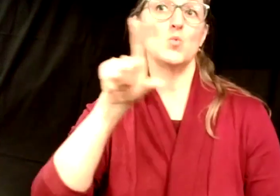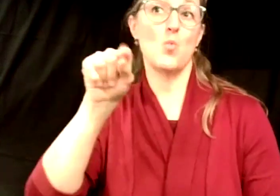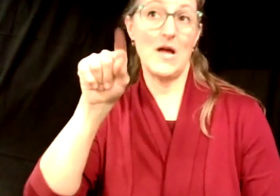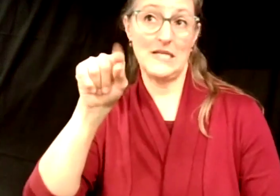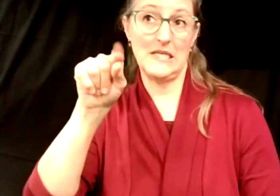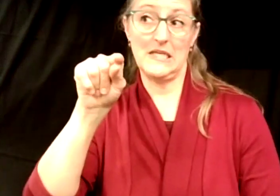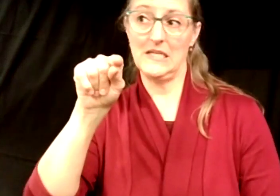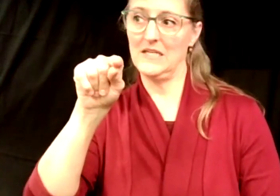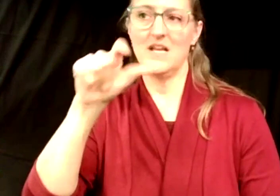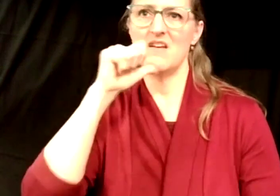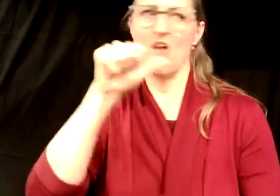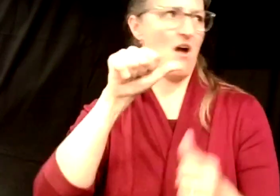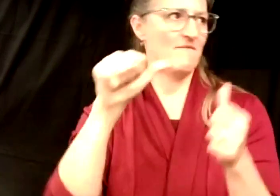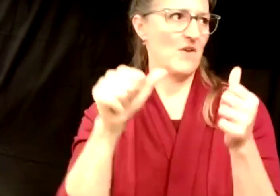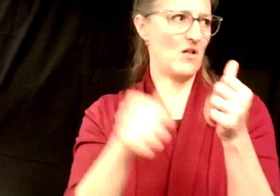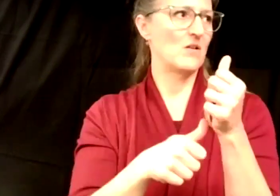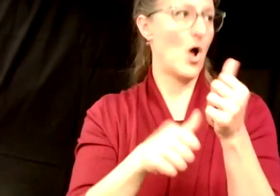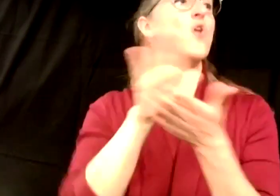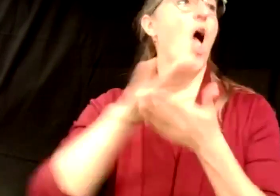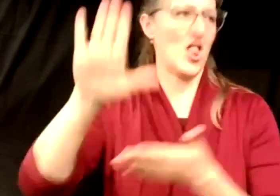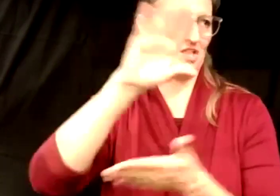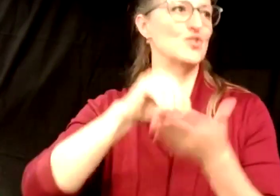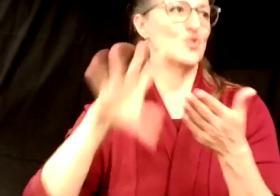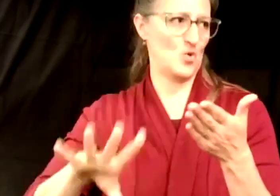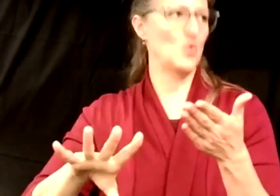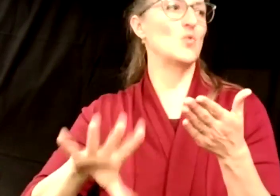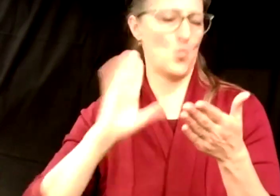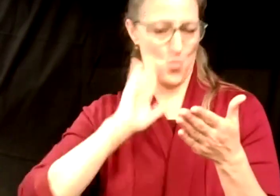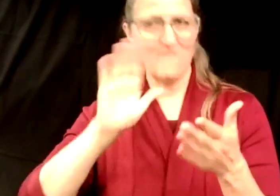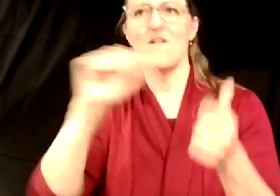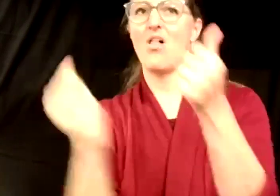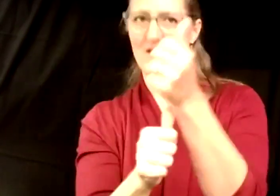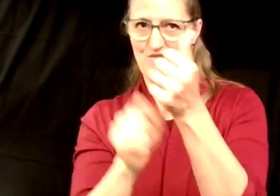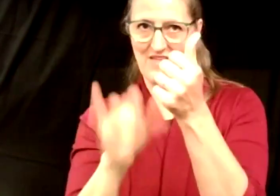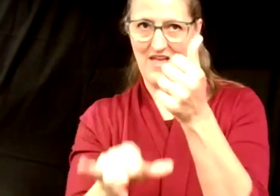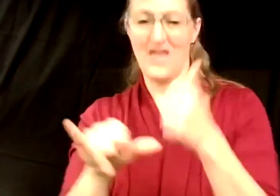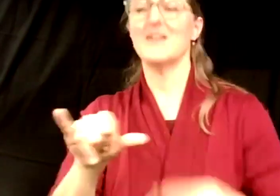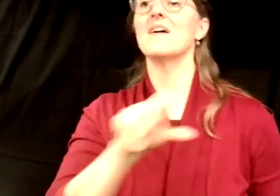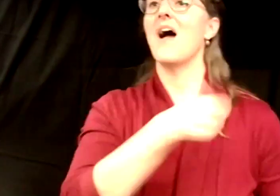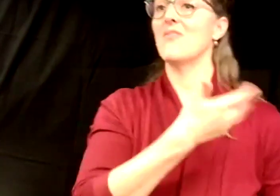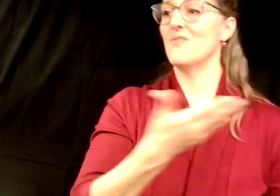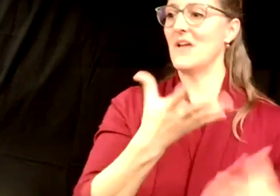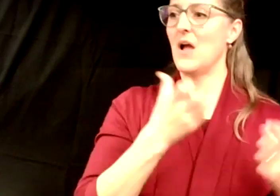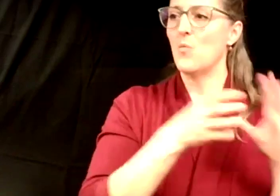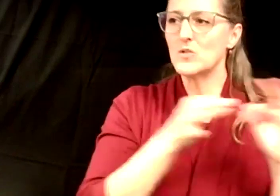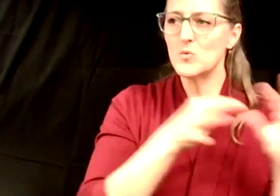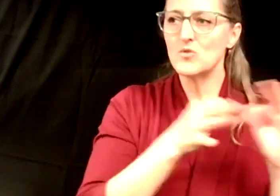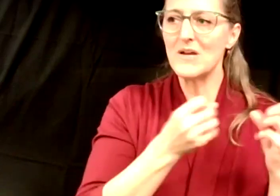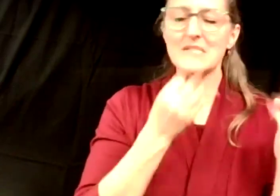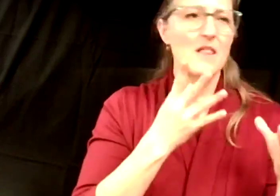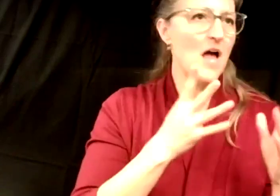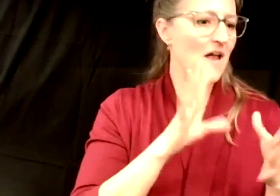wouldn't fall under that, for example. And the other thing I wanted to address is there's been a lot of talk about